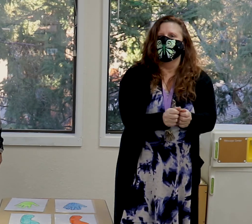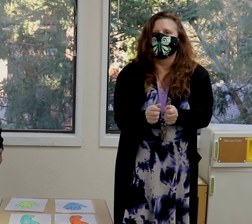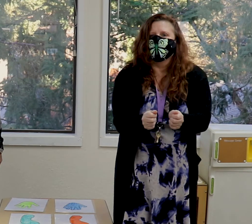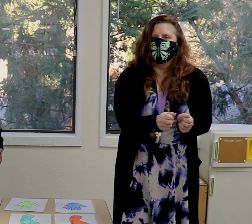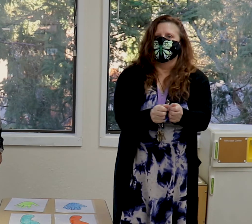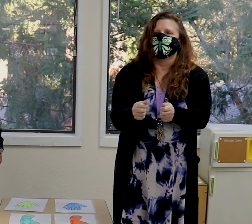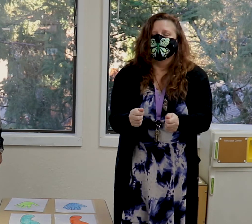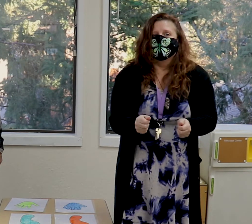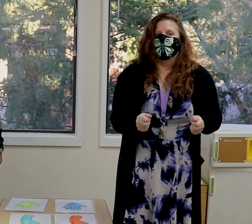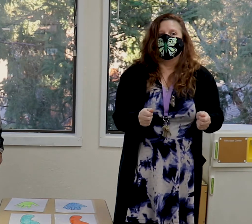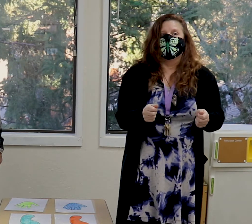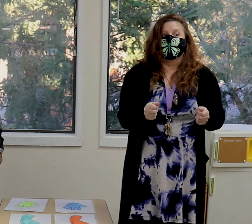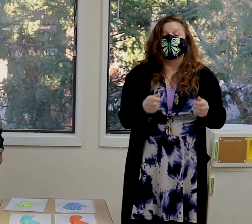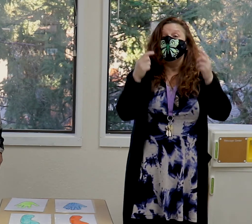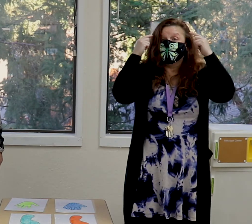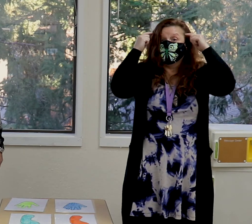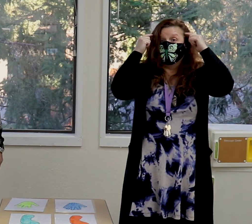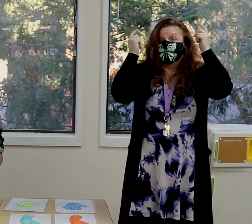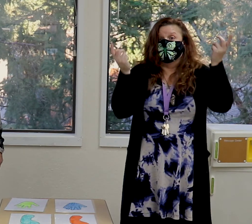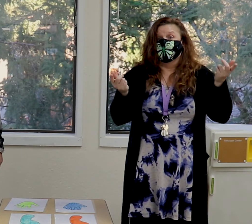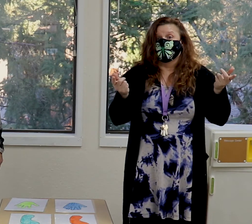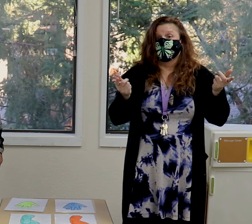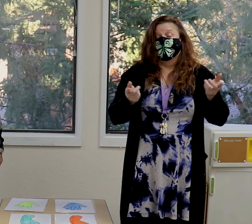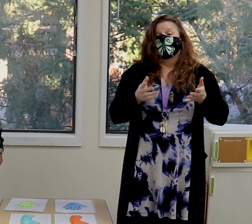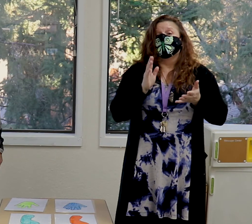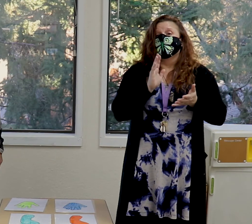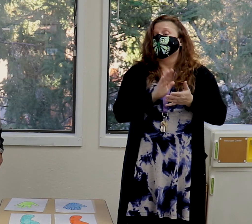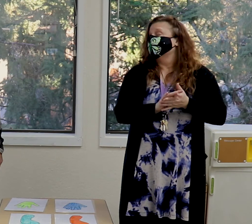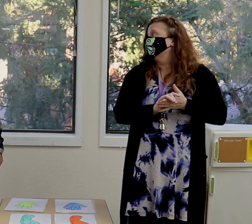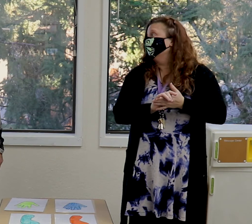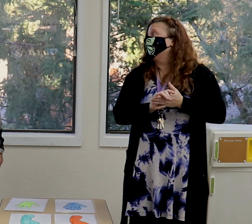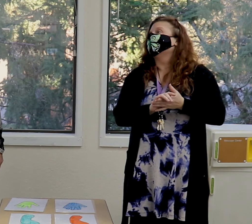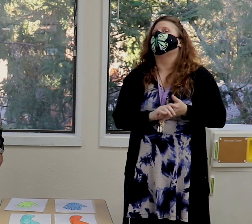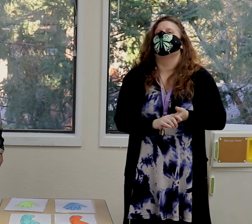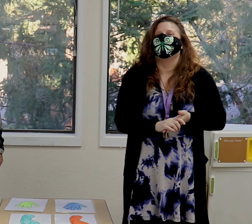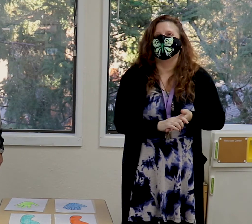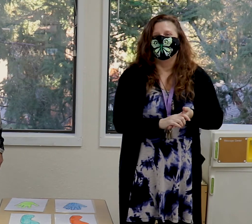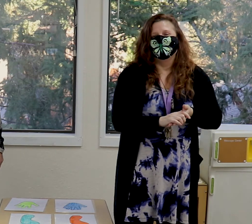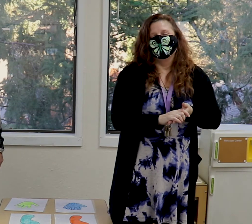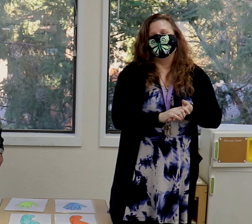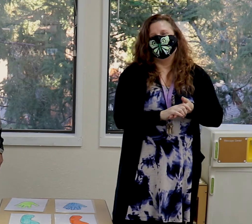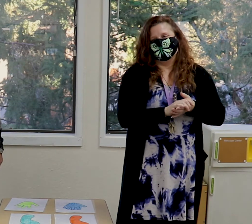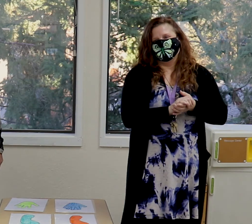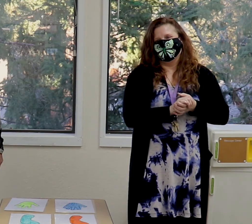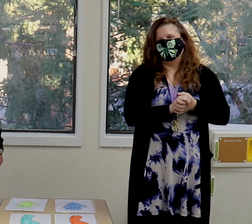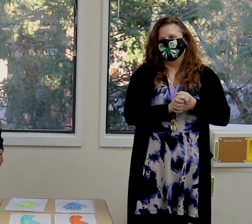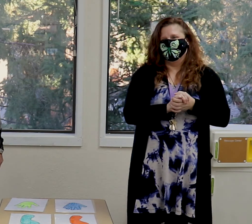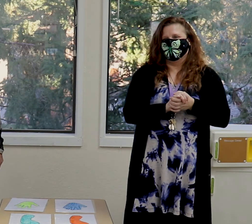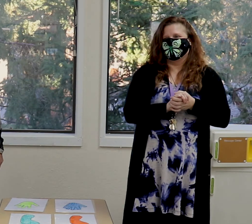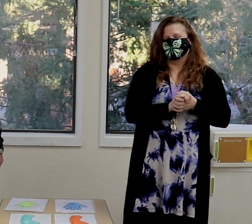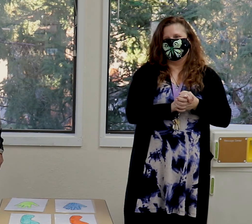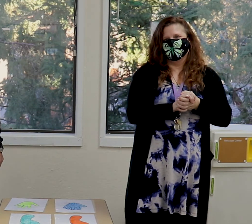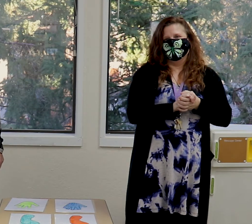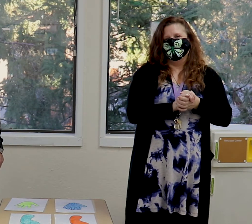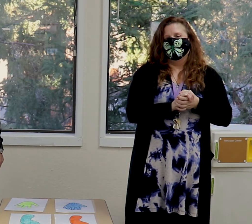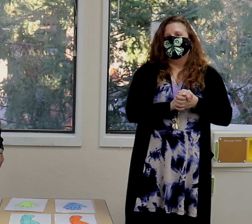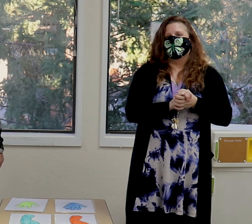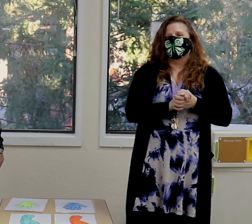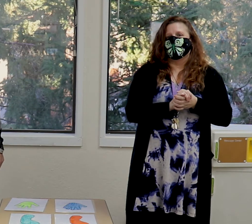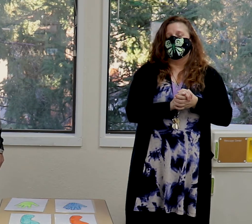moving around and using their imagination. And laughing. And laughing. And having fun, yes, during this, yes, time, this kind of time. Yes. And